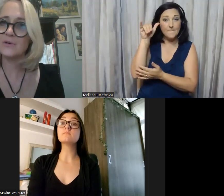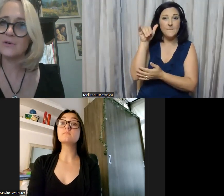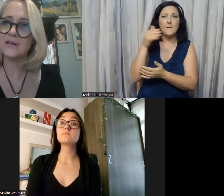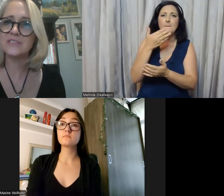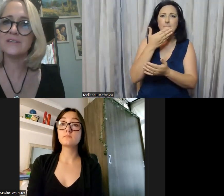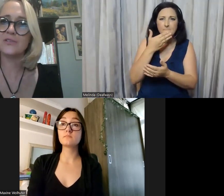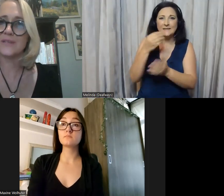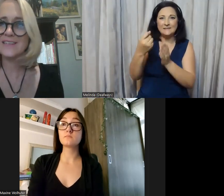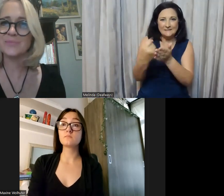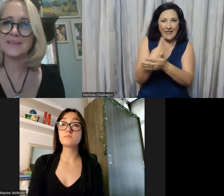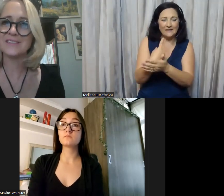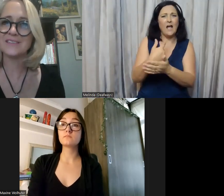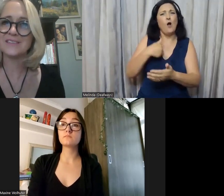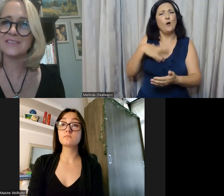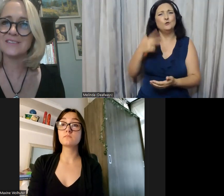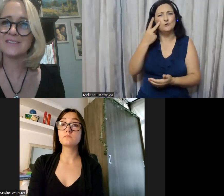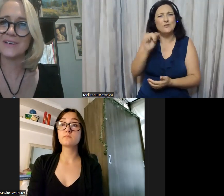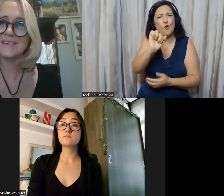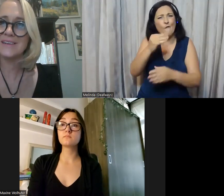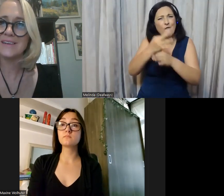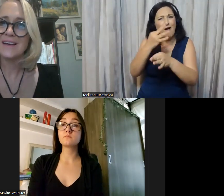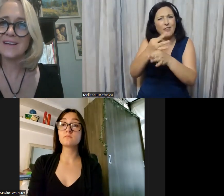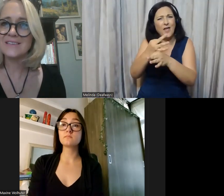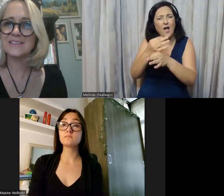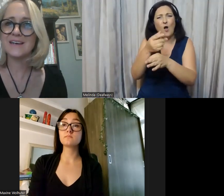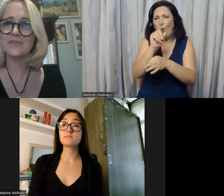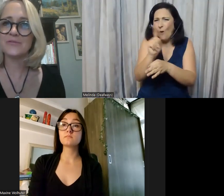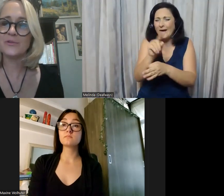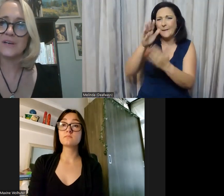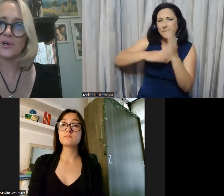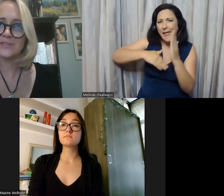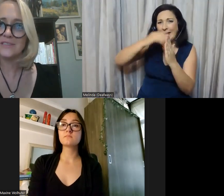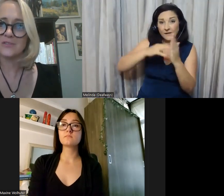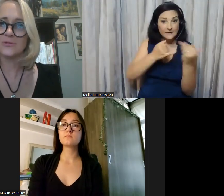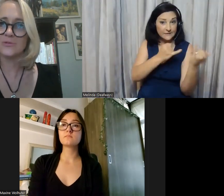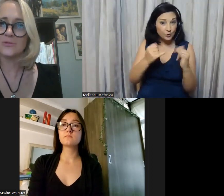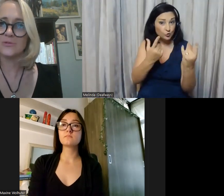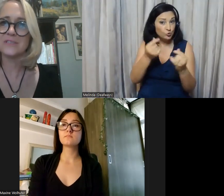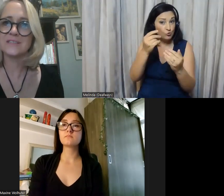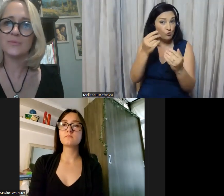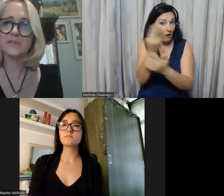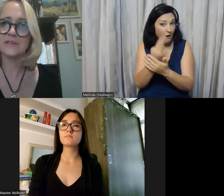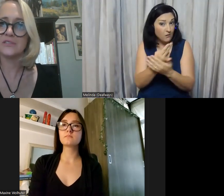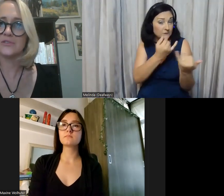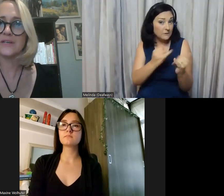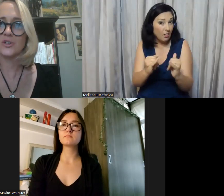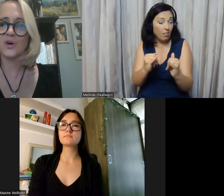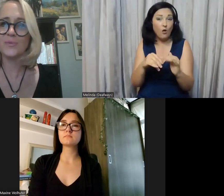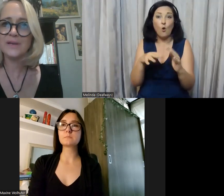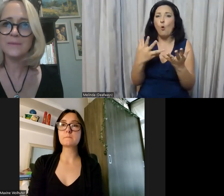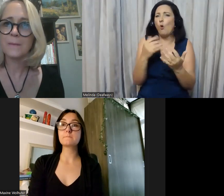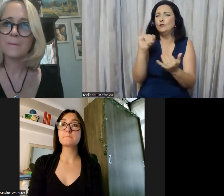see what your dad's paintings look like. And is he a full-time artist, or is that something he's doing as a